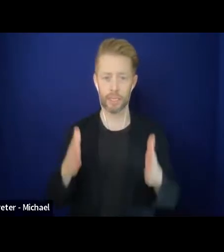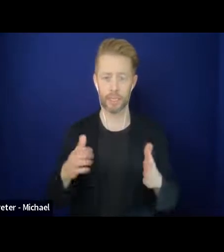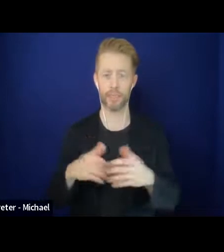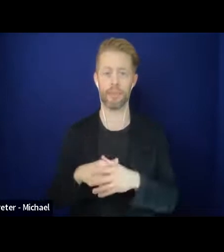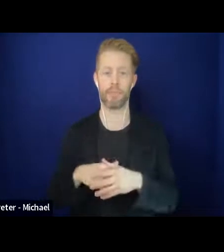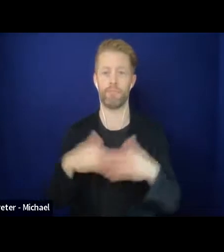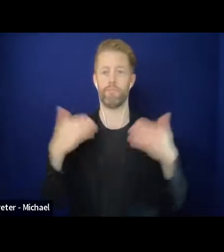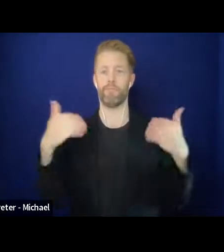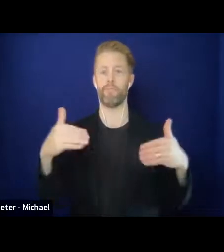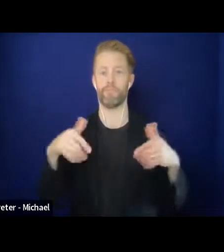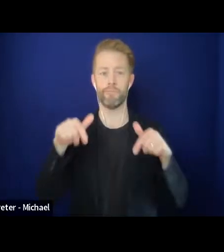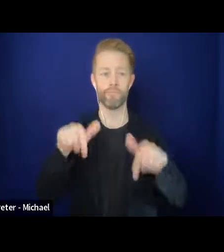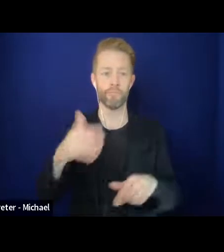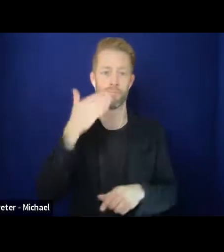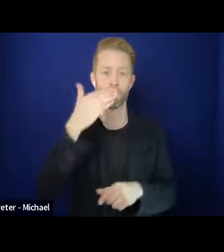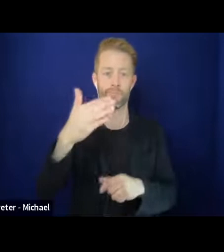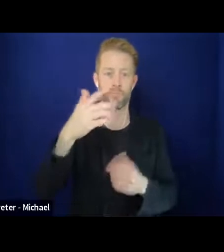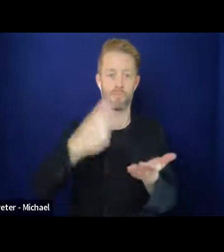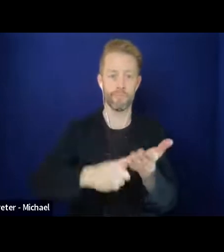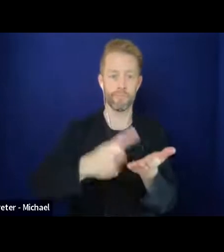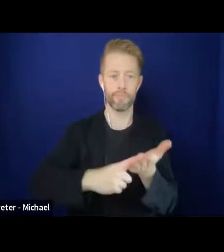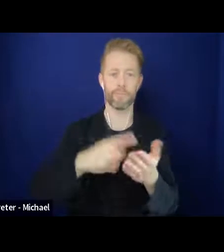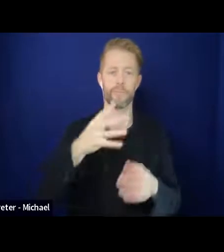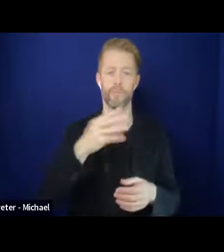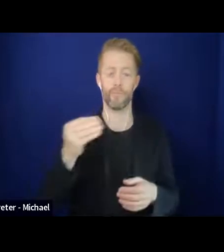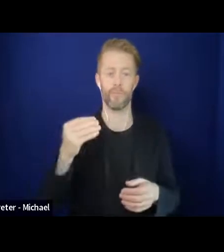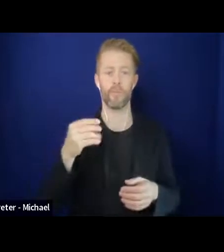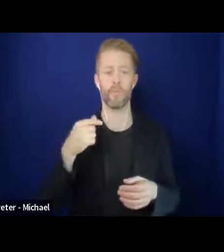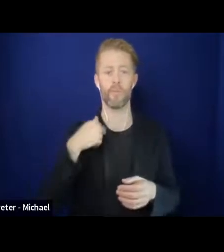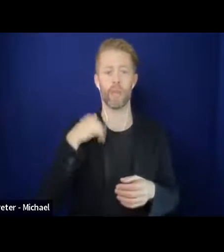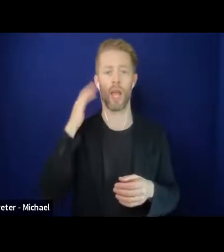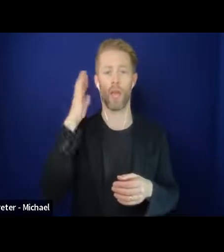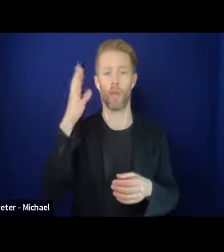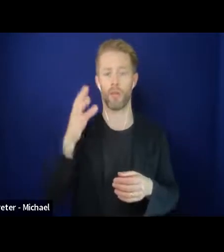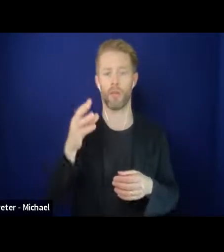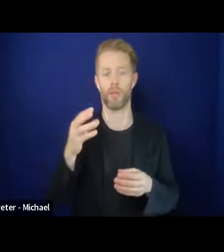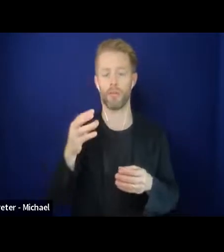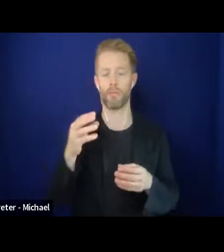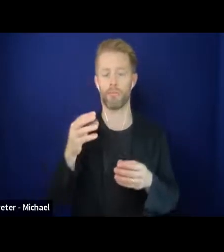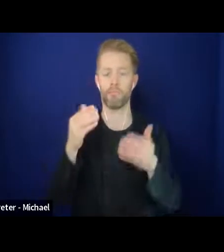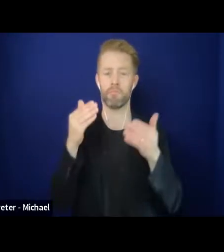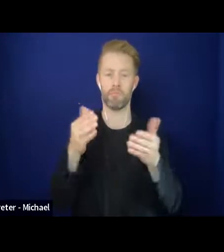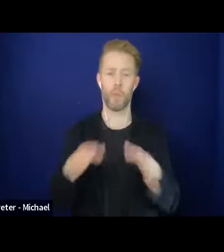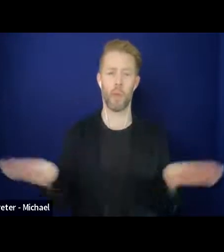It's been a good discussion, and I think I'll be giving the closing remarks. And so,